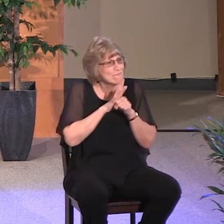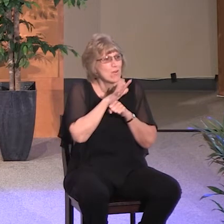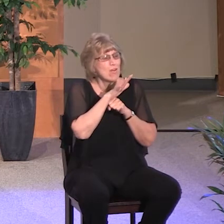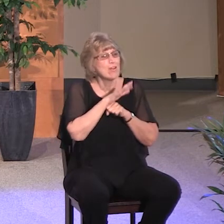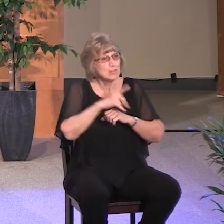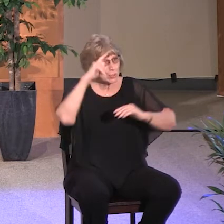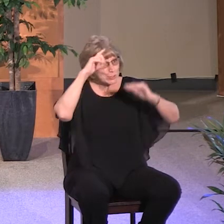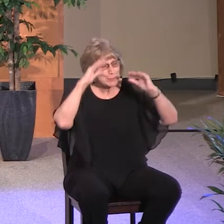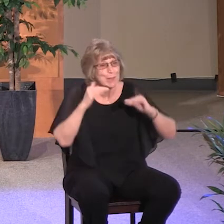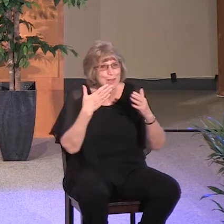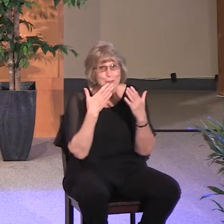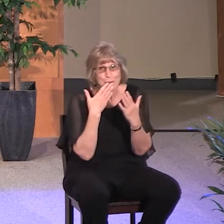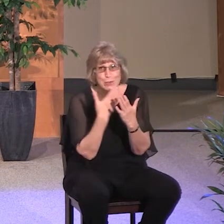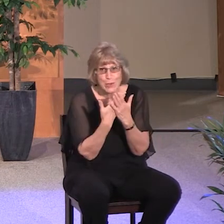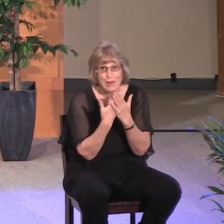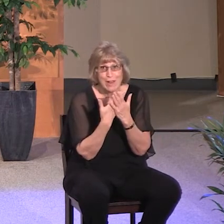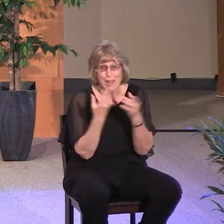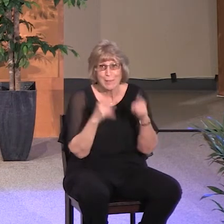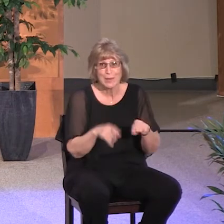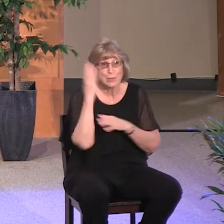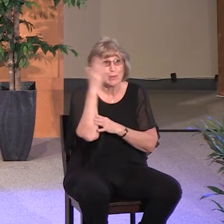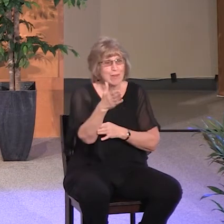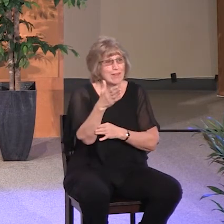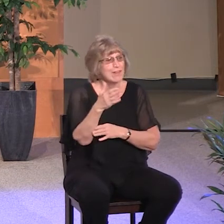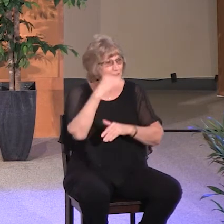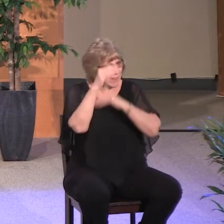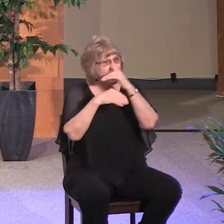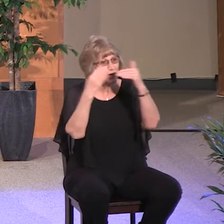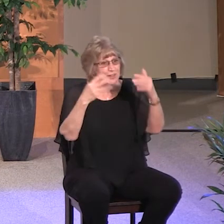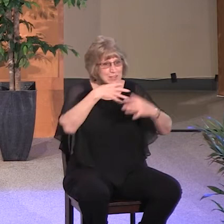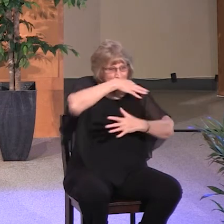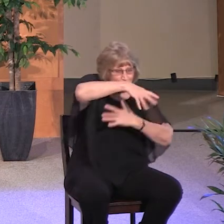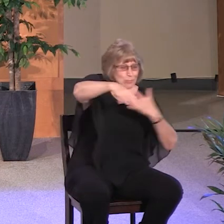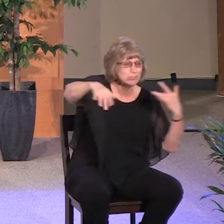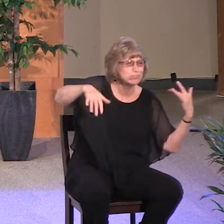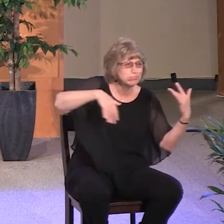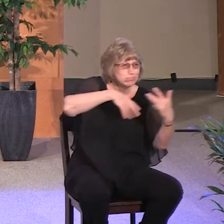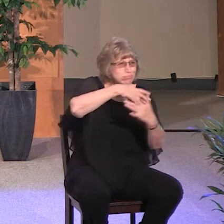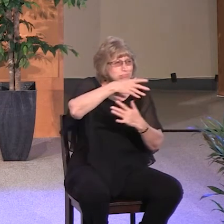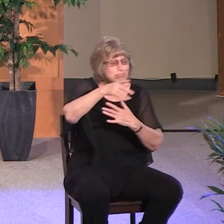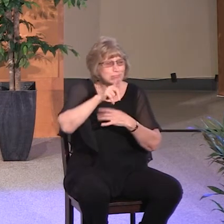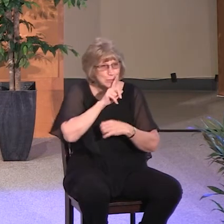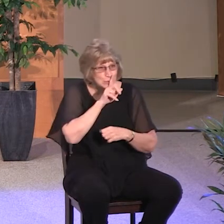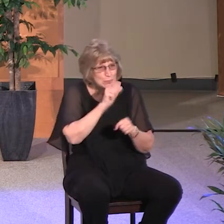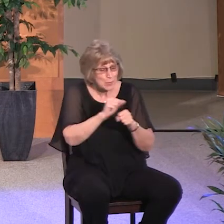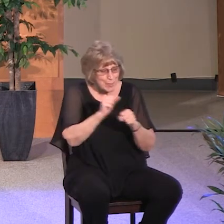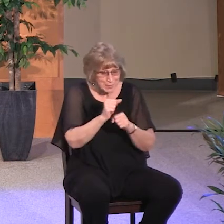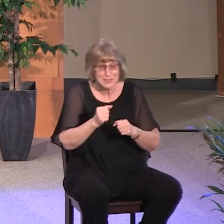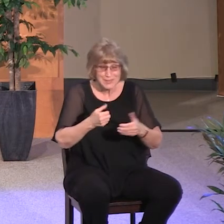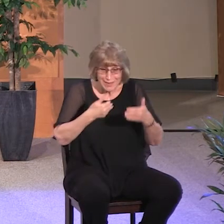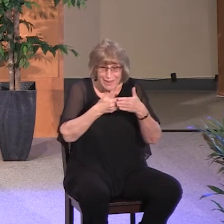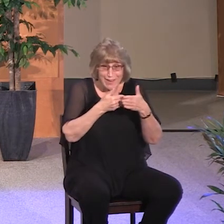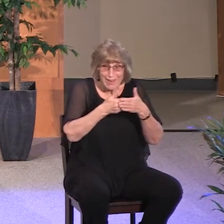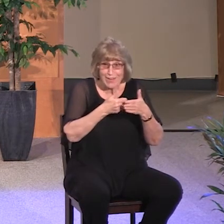good. Heaven will indeed be in the midst of you. Heaven will indeed be near. And then